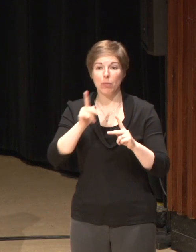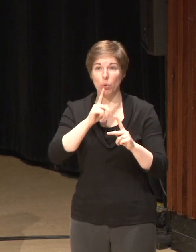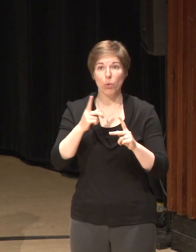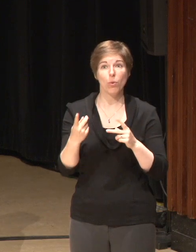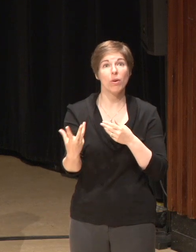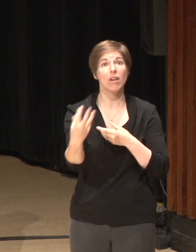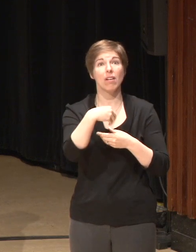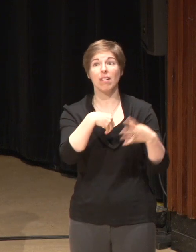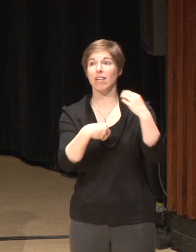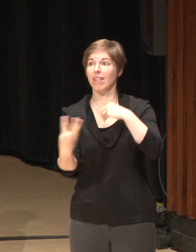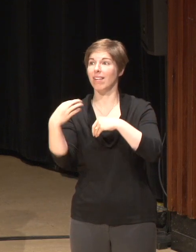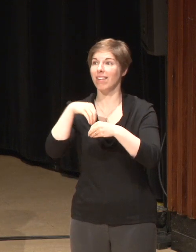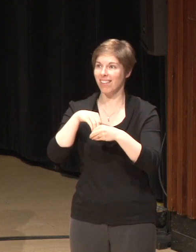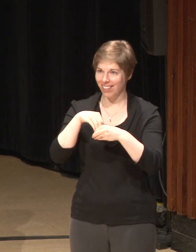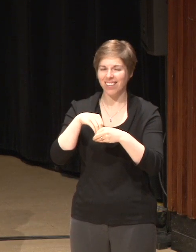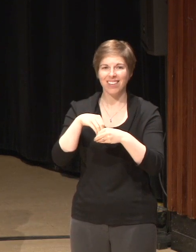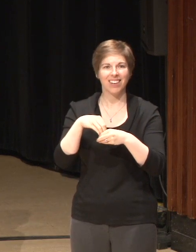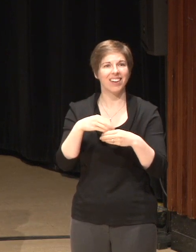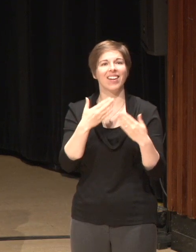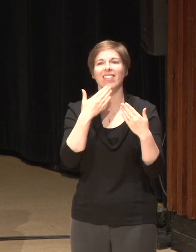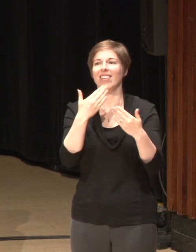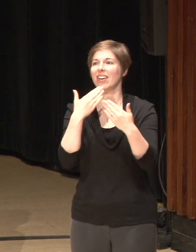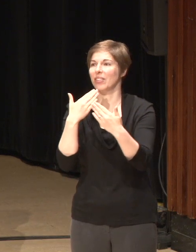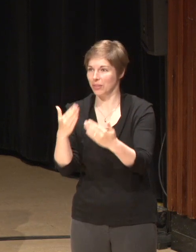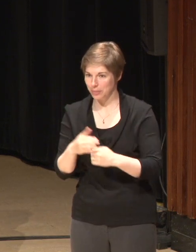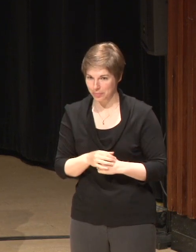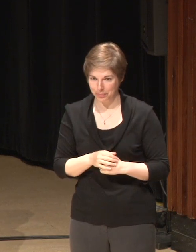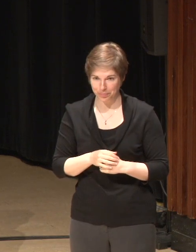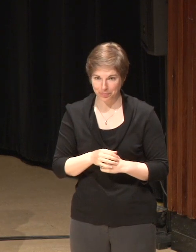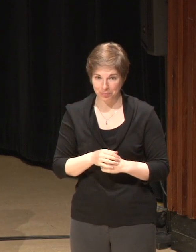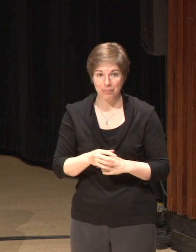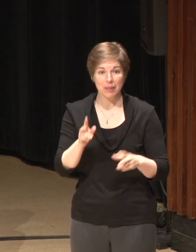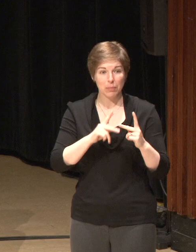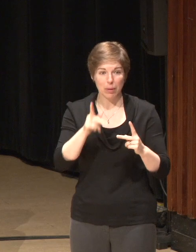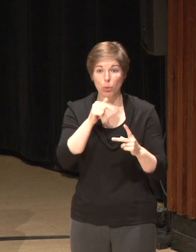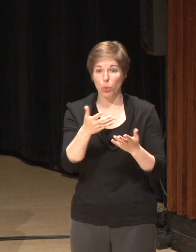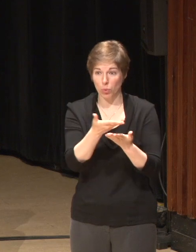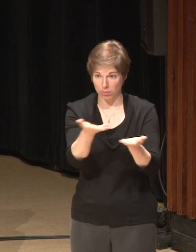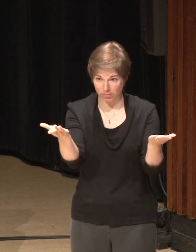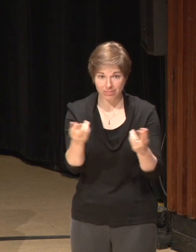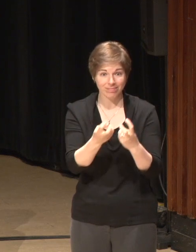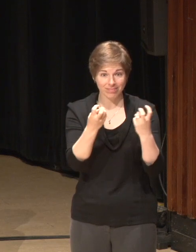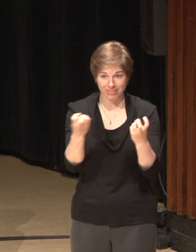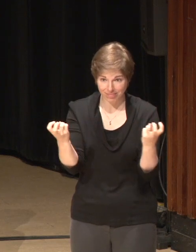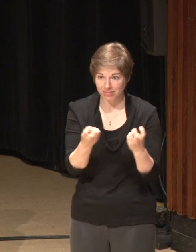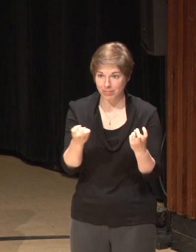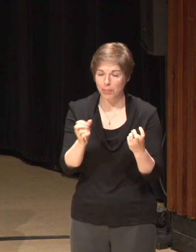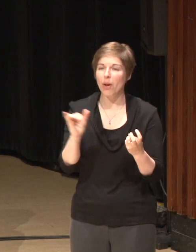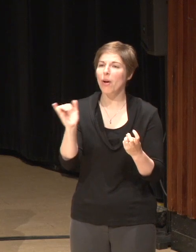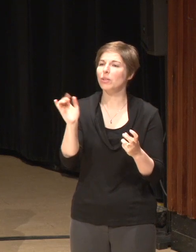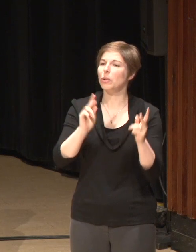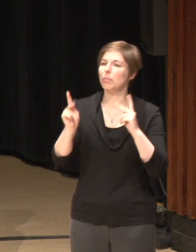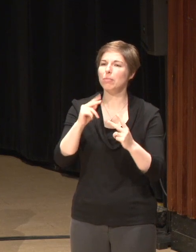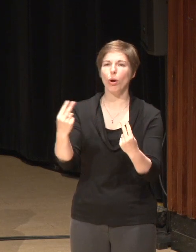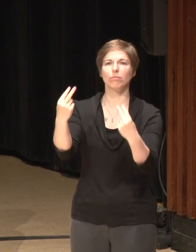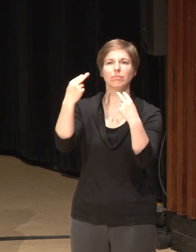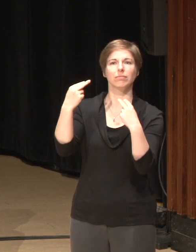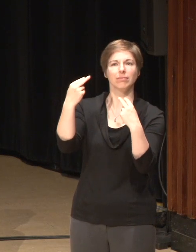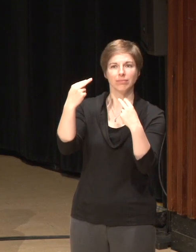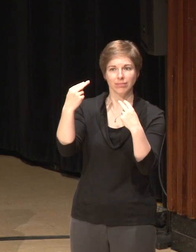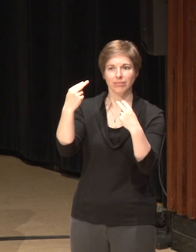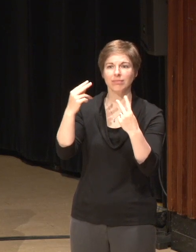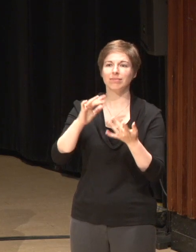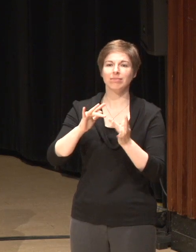of the convocation ceremony. I want to extend that welcome as well to not only those here, but also to those who are joining us via